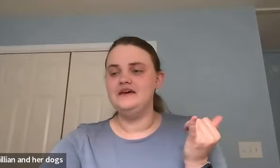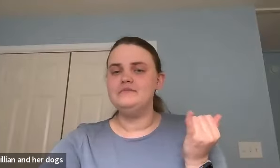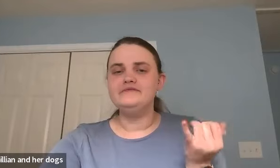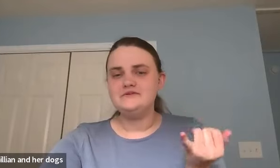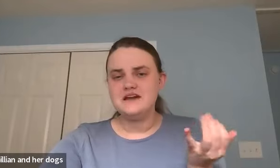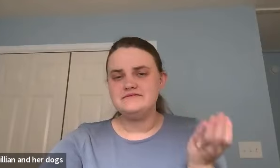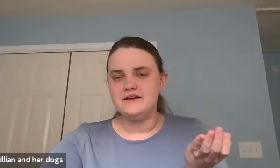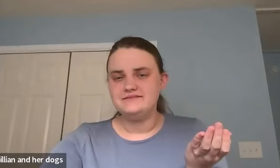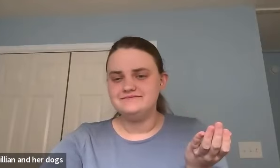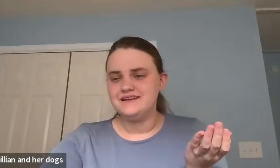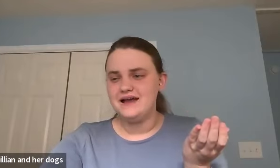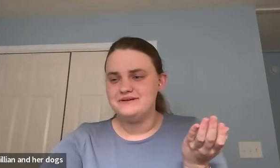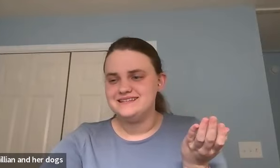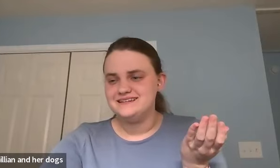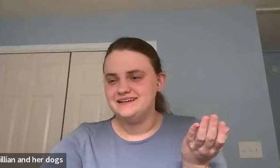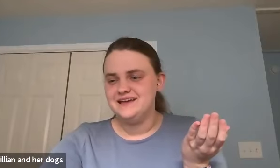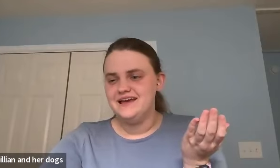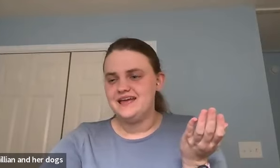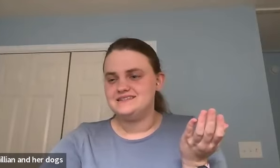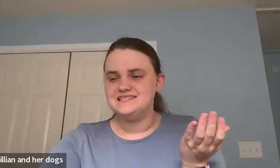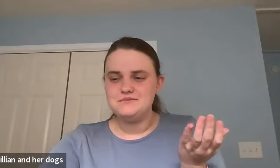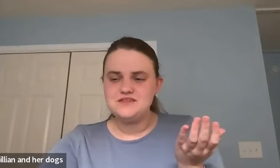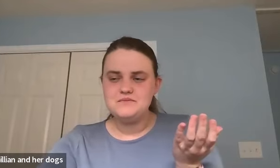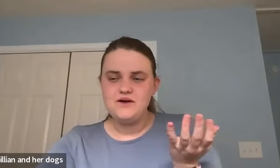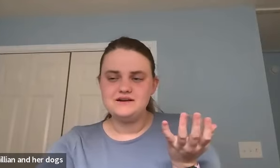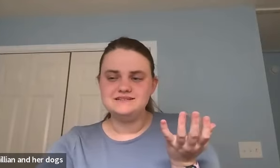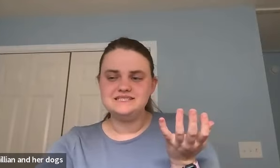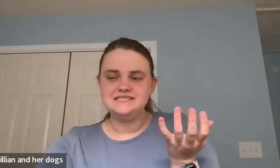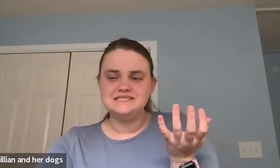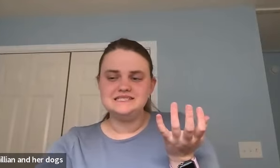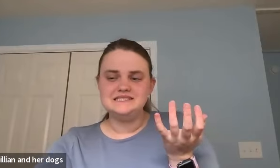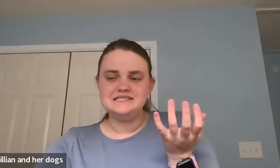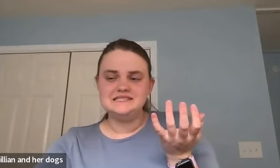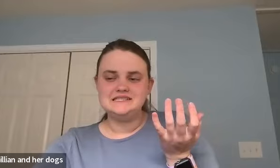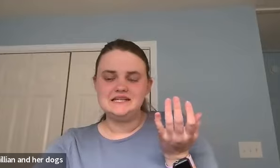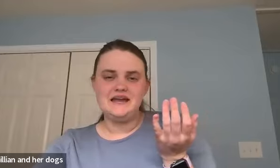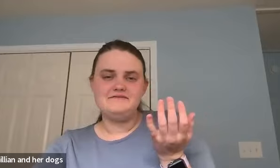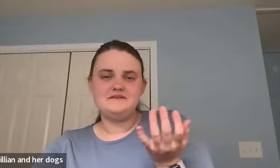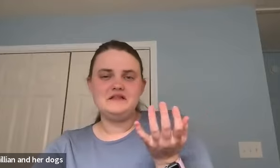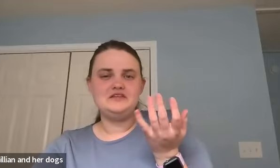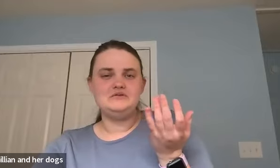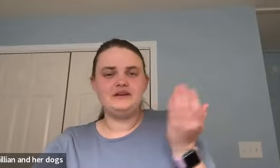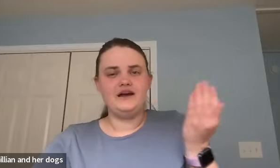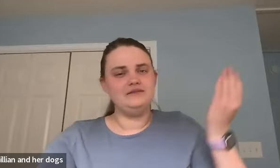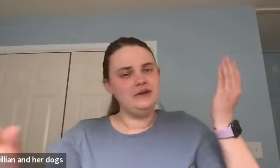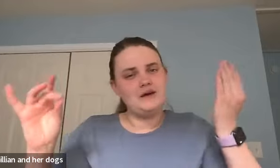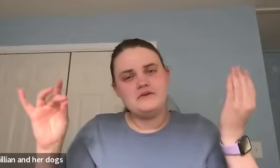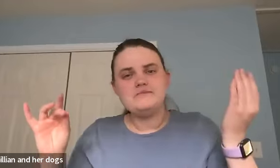But food's kind of fun, I always think. And some of them aren't, like, I feel like you can kind of pick up on them and